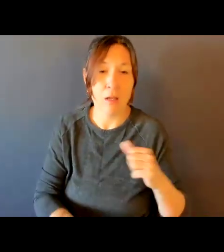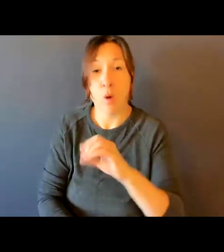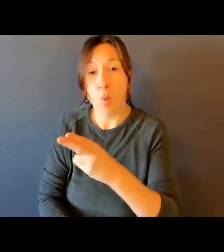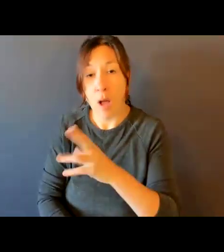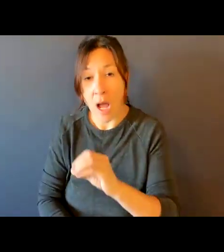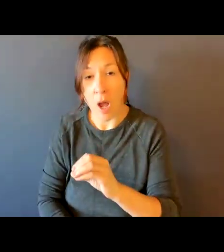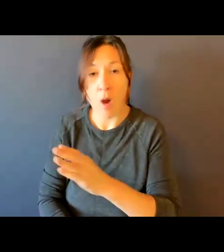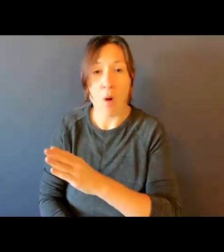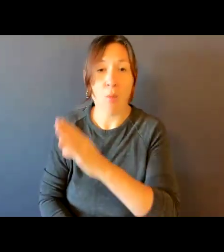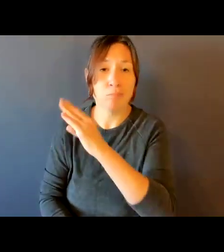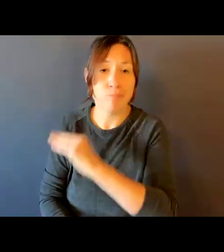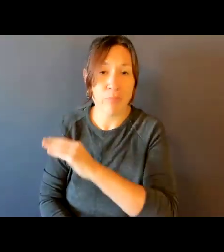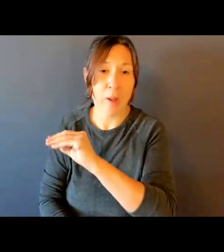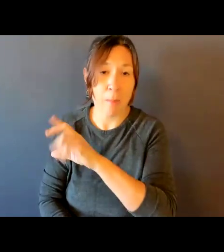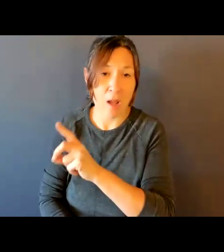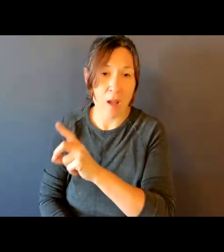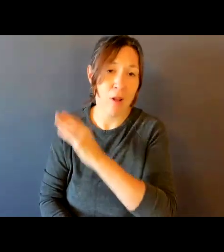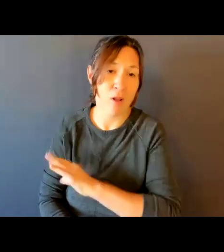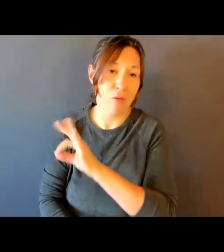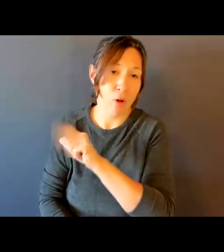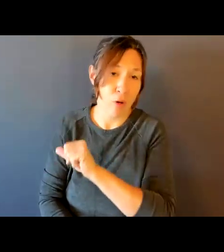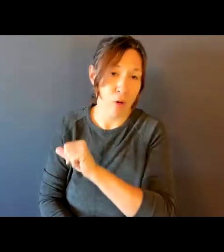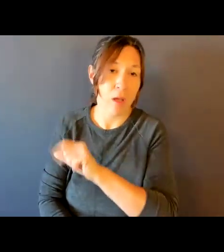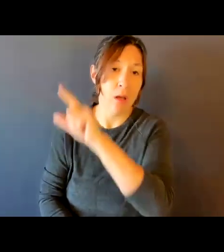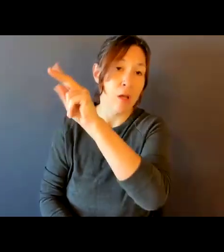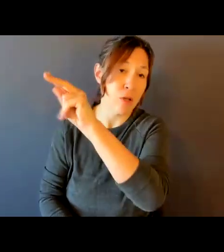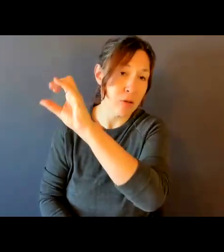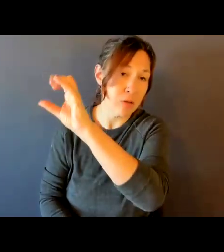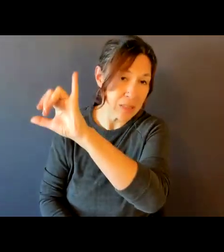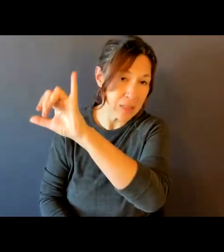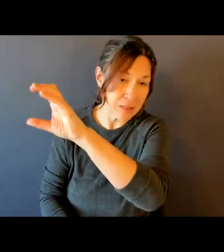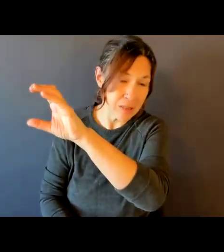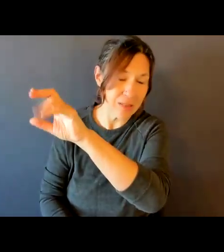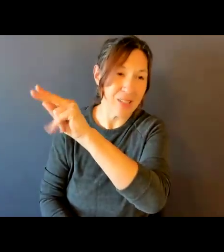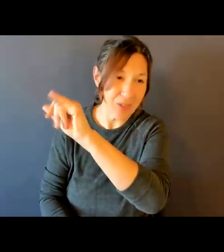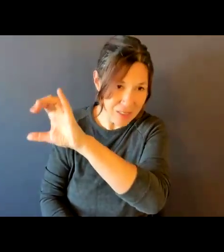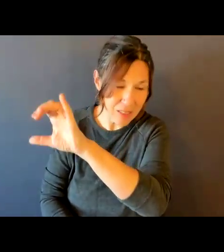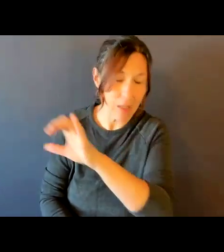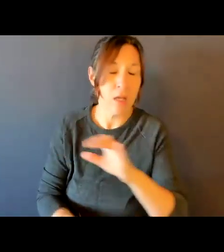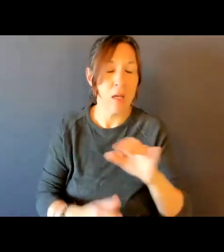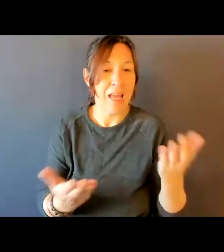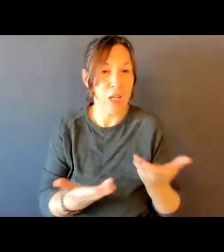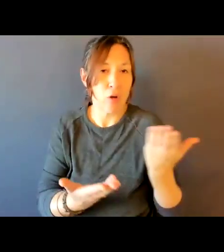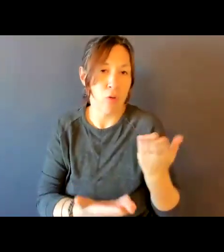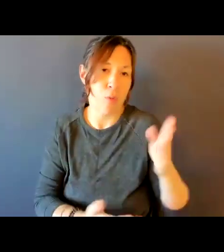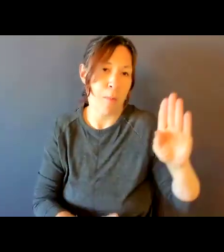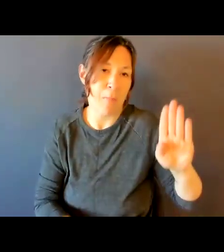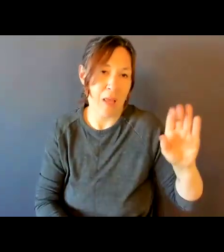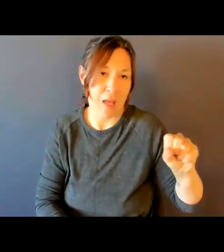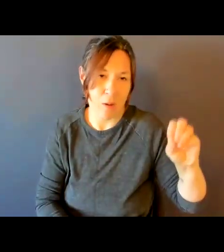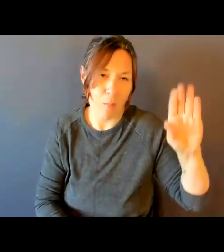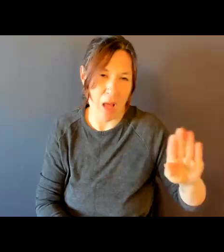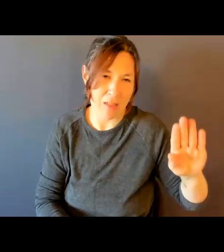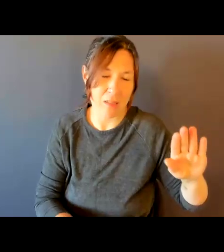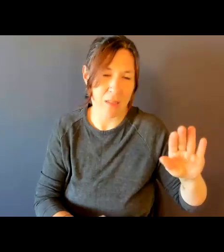Florida, New York City, Georgia, and here in Boston at the Boston Symphony Orchestra. We are grateful